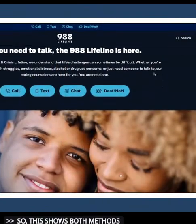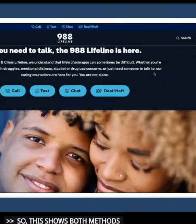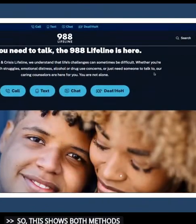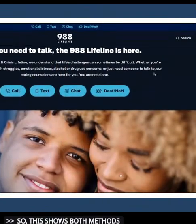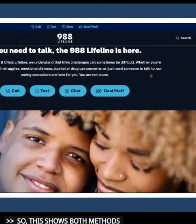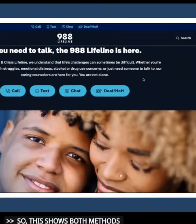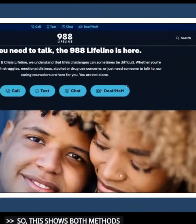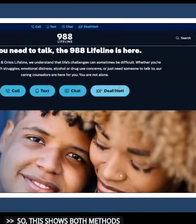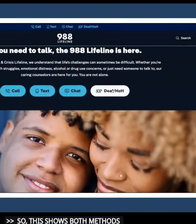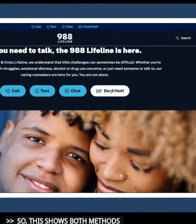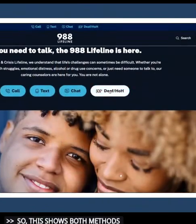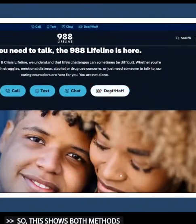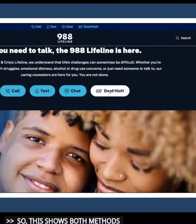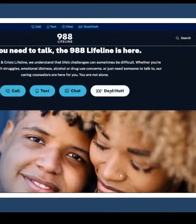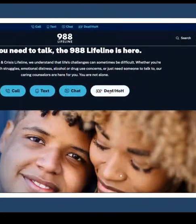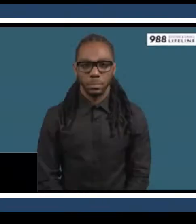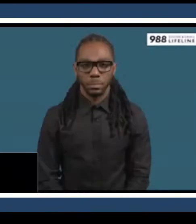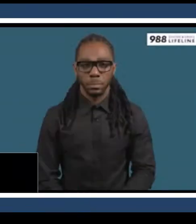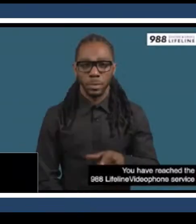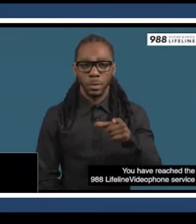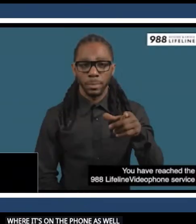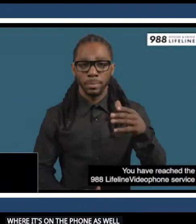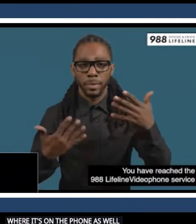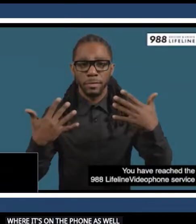that sort of thing.